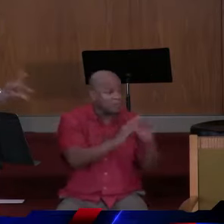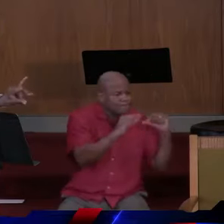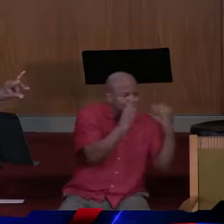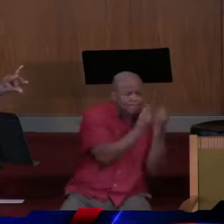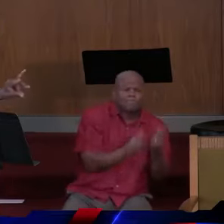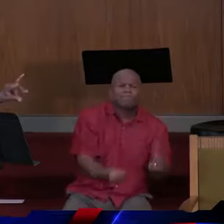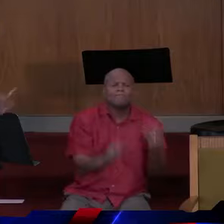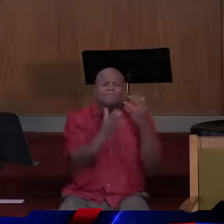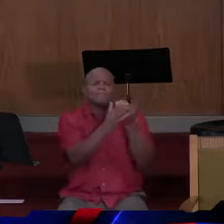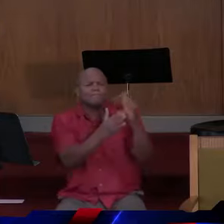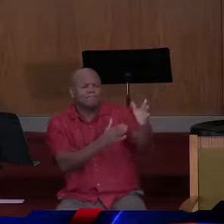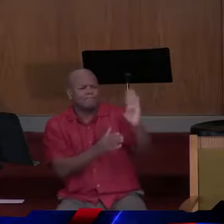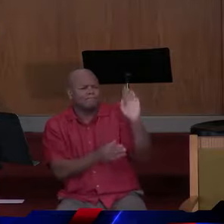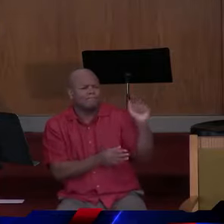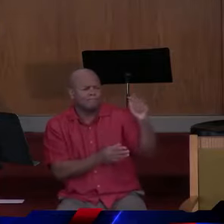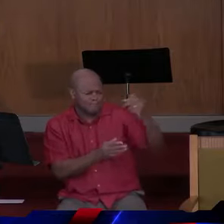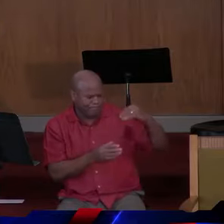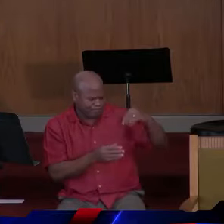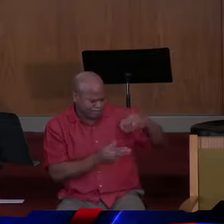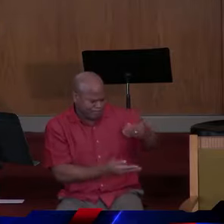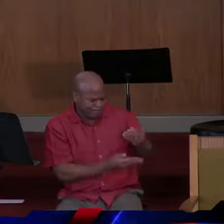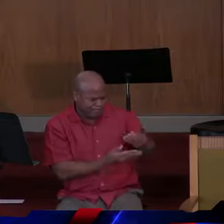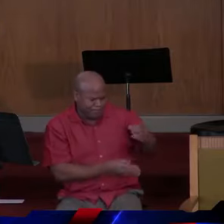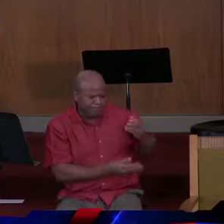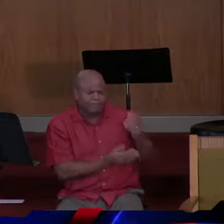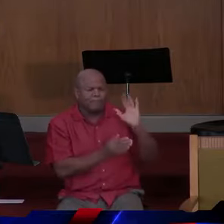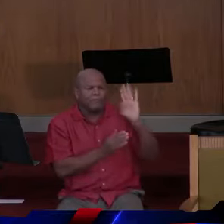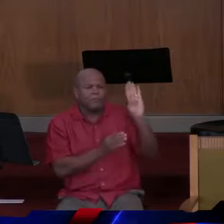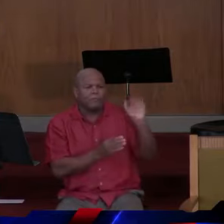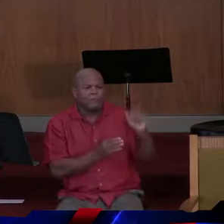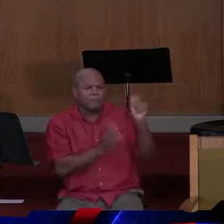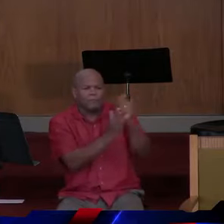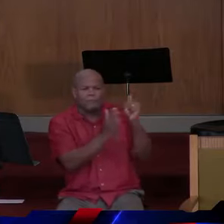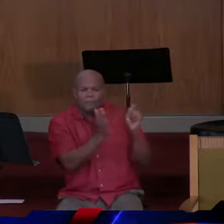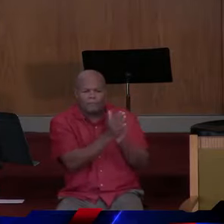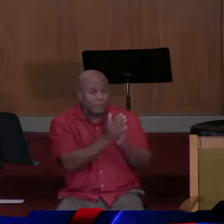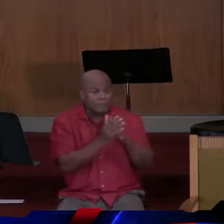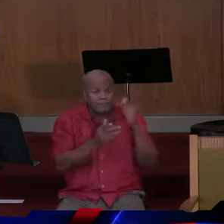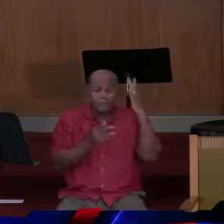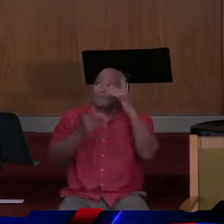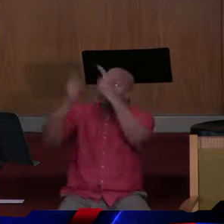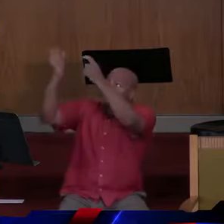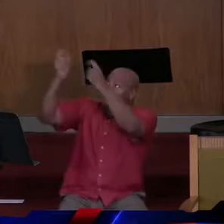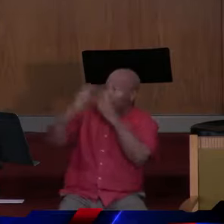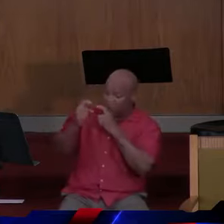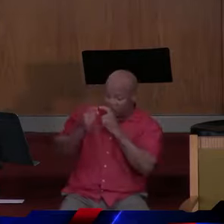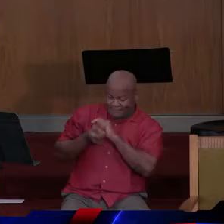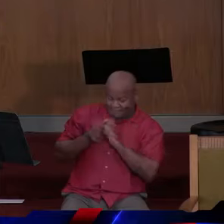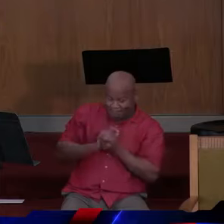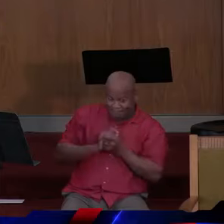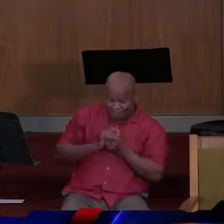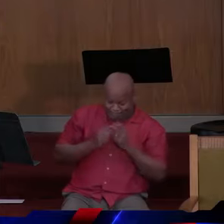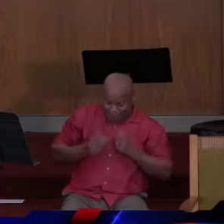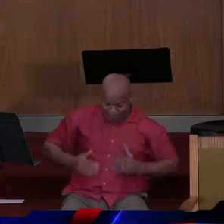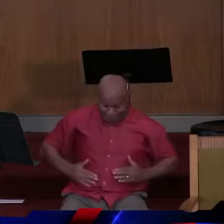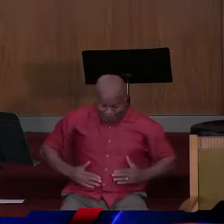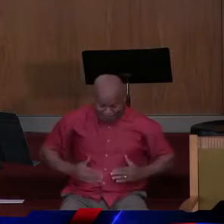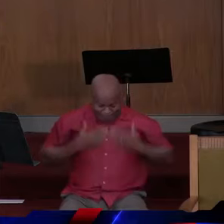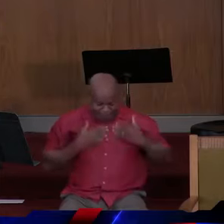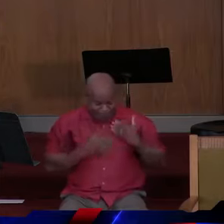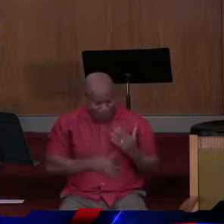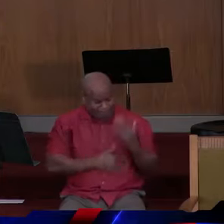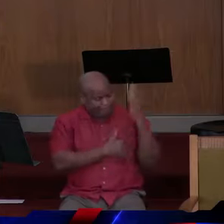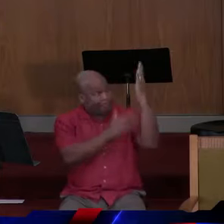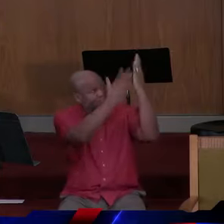much money your bank account is. If God has changed you and he comes to the tree of your life and doesn't see the